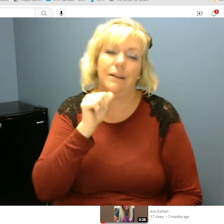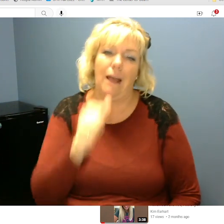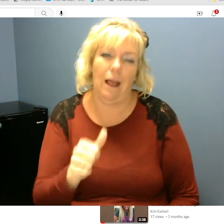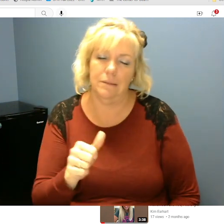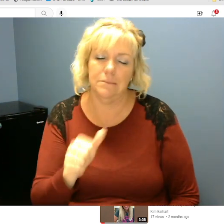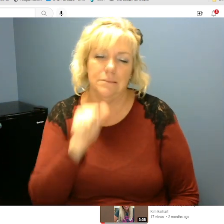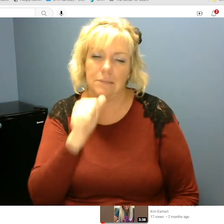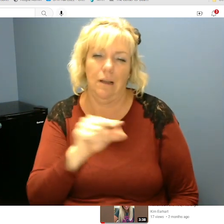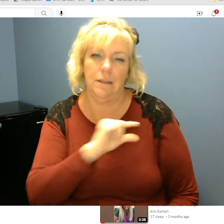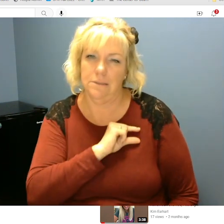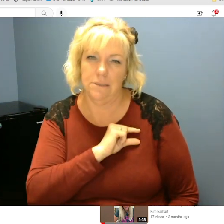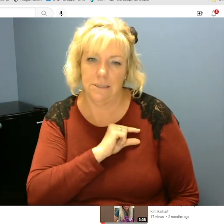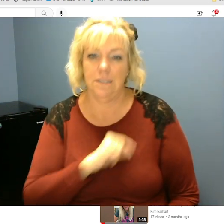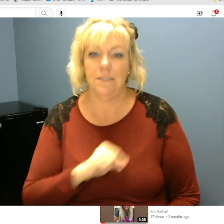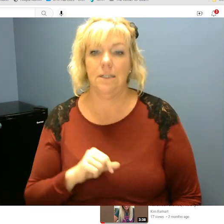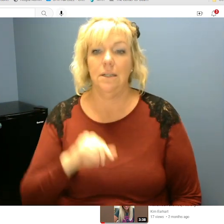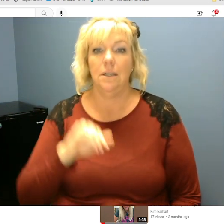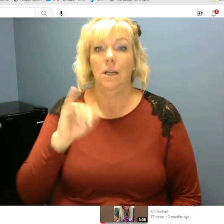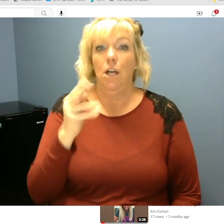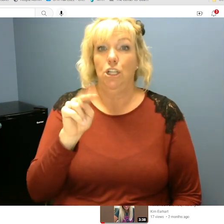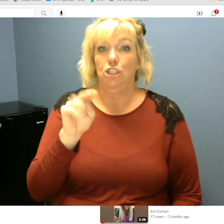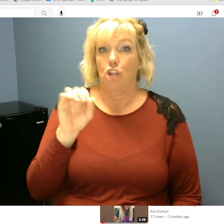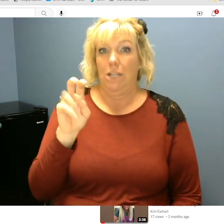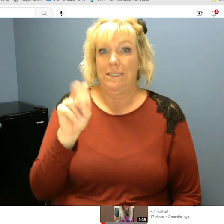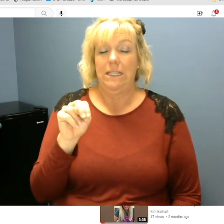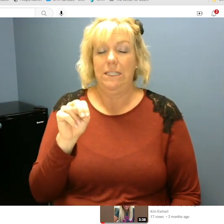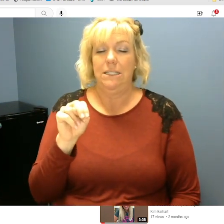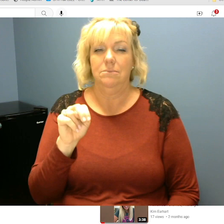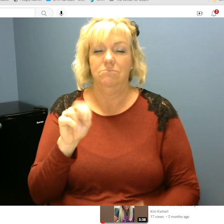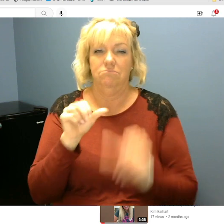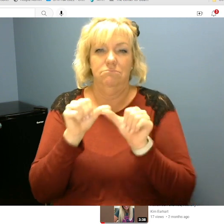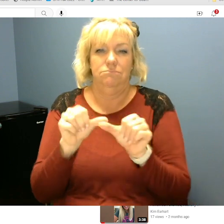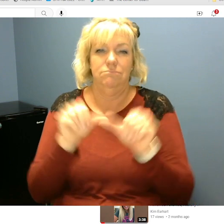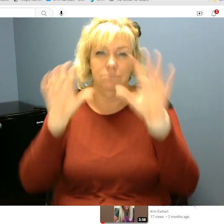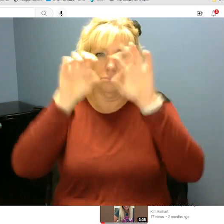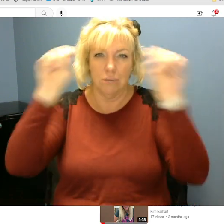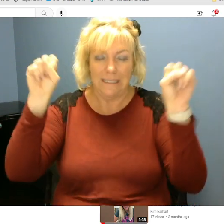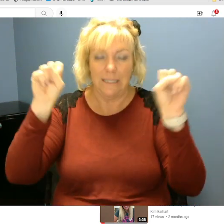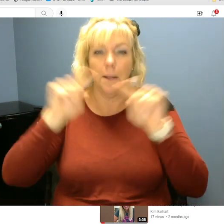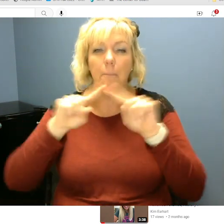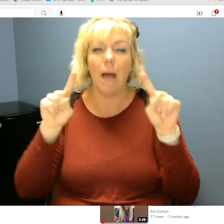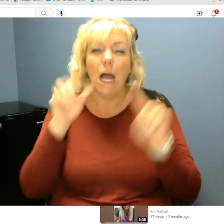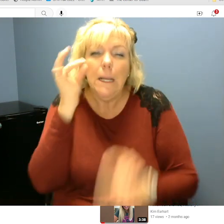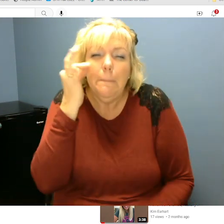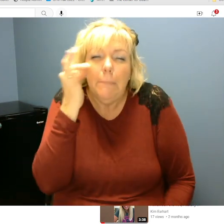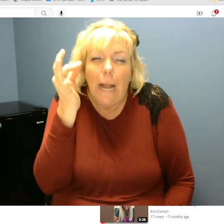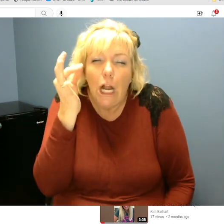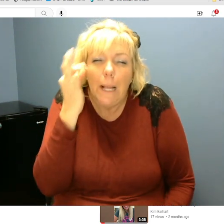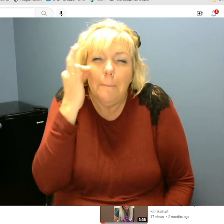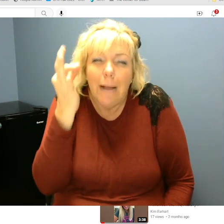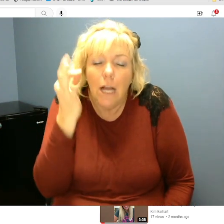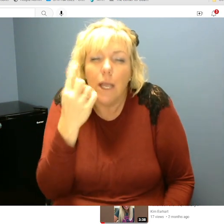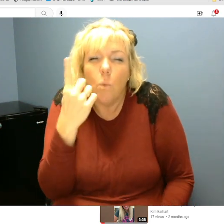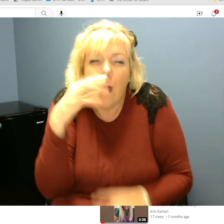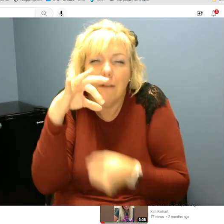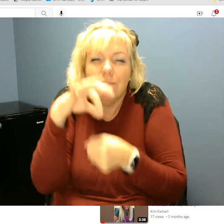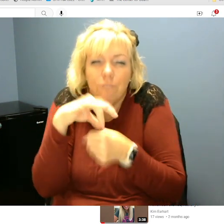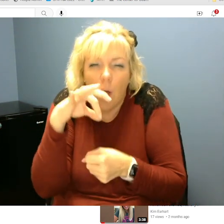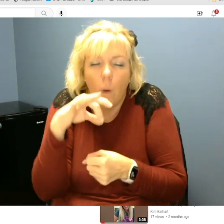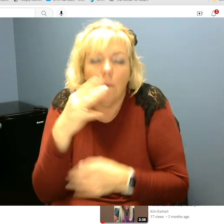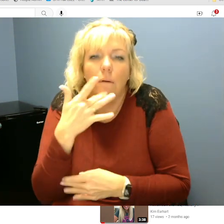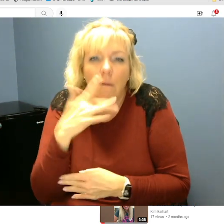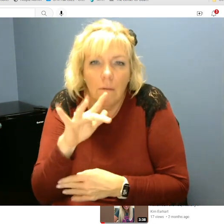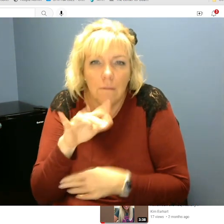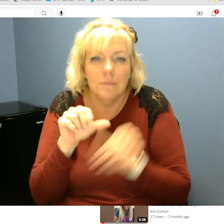Johnson was kept in office by 1 vote. And again, that website looks at that and kind of puts that into context